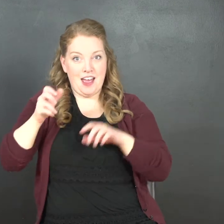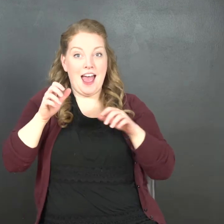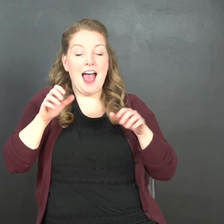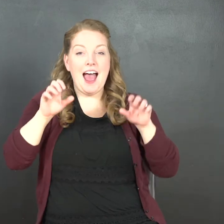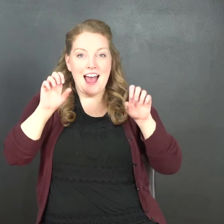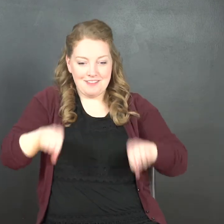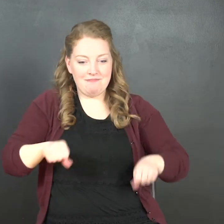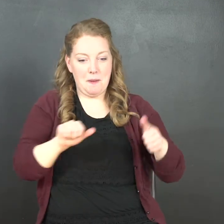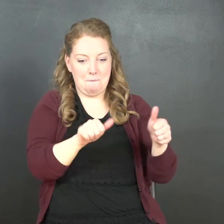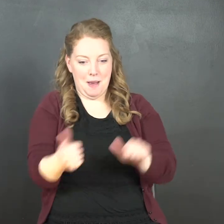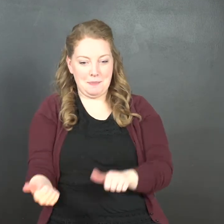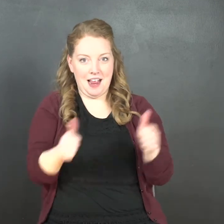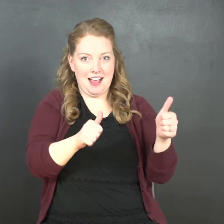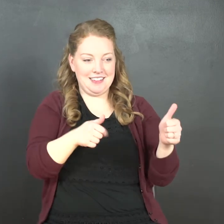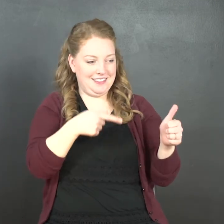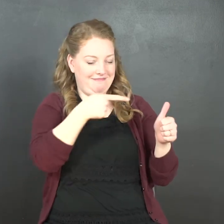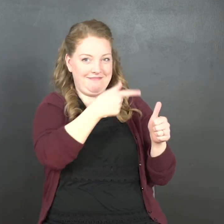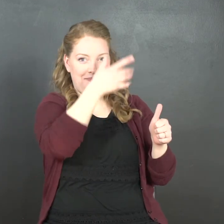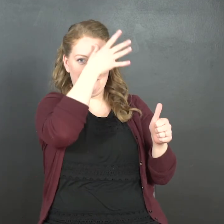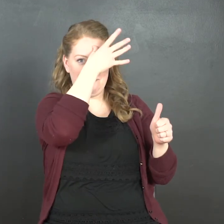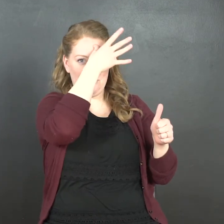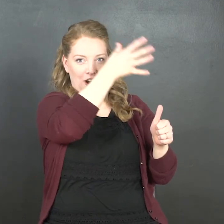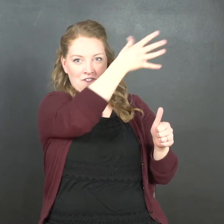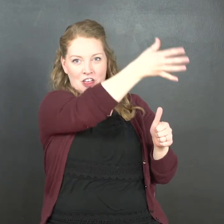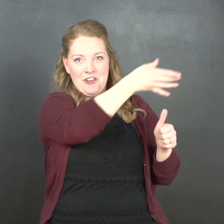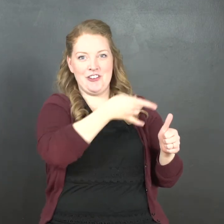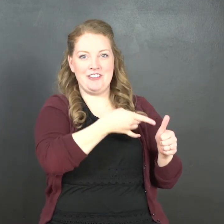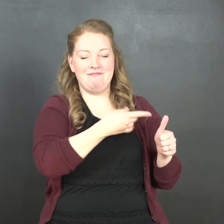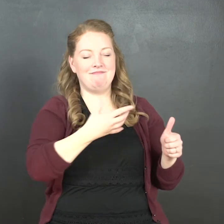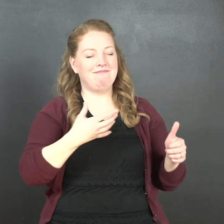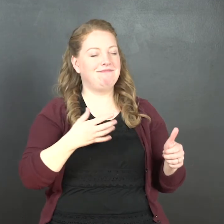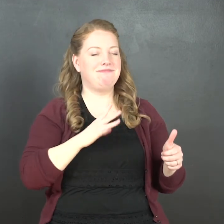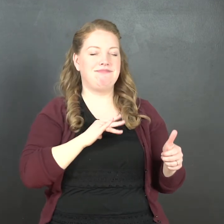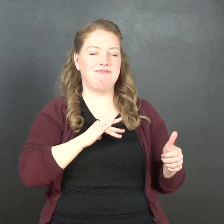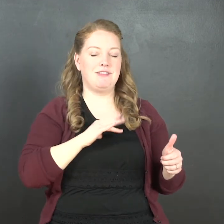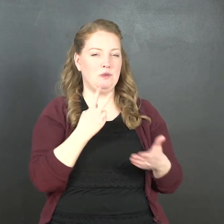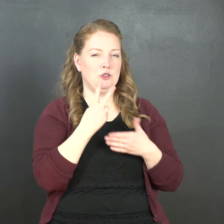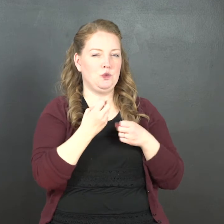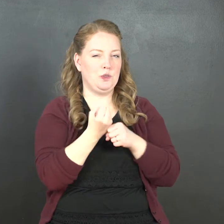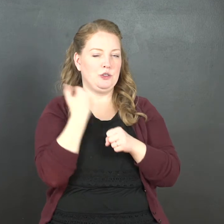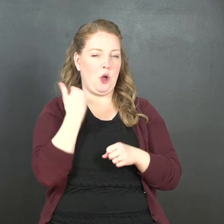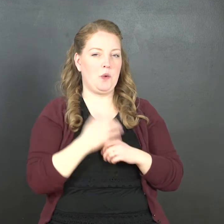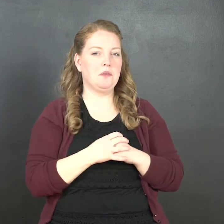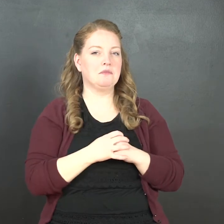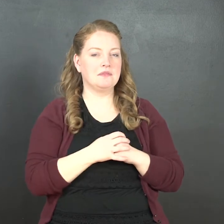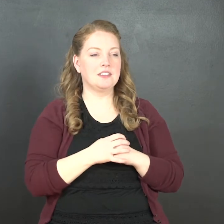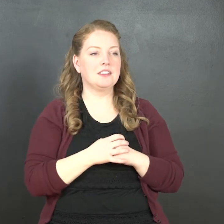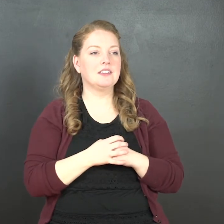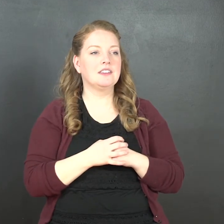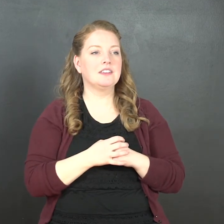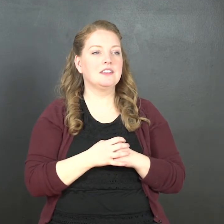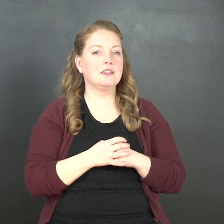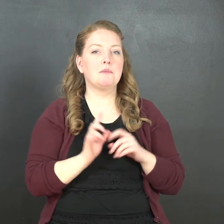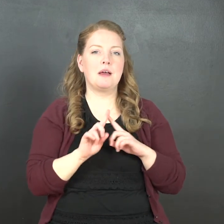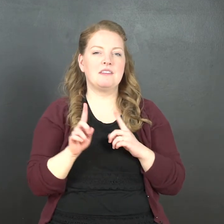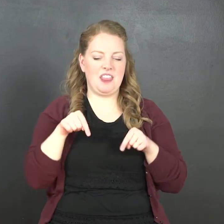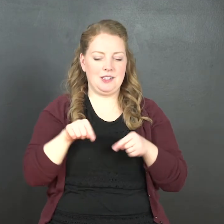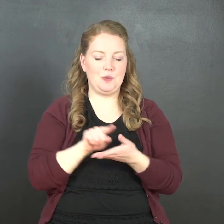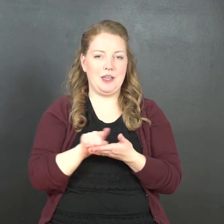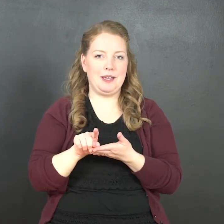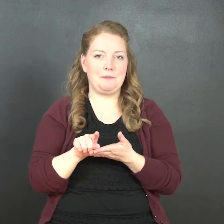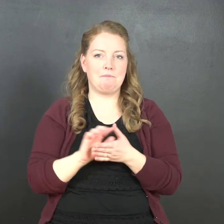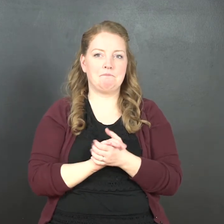Of course, as most of you know, on Tuesday morning about 2 o'clock, my grandfather went from this